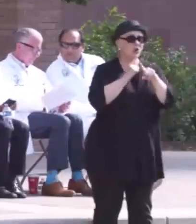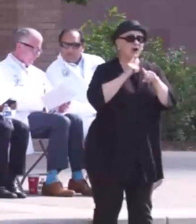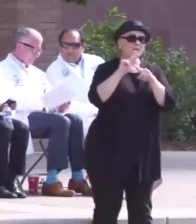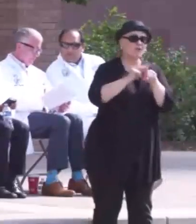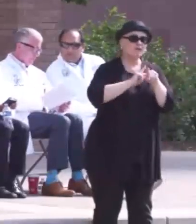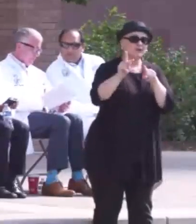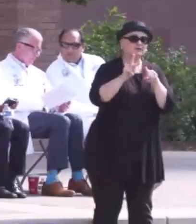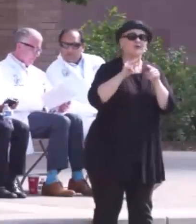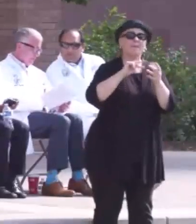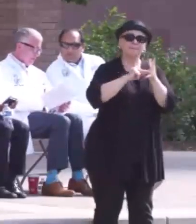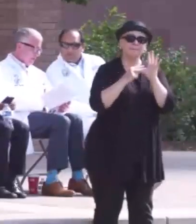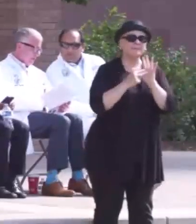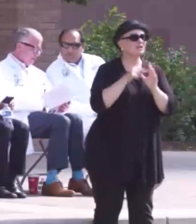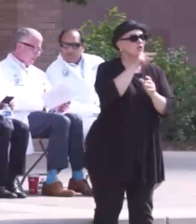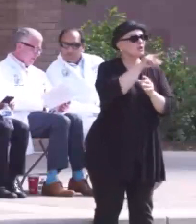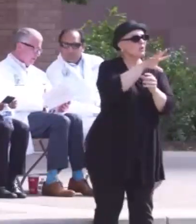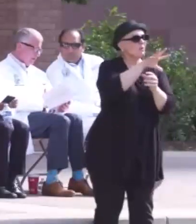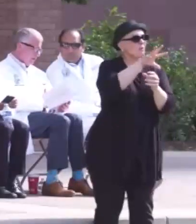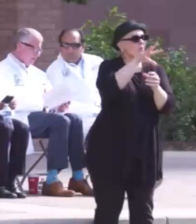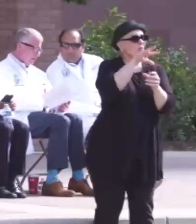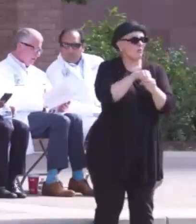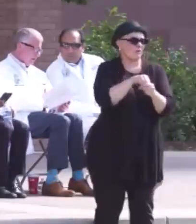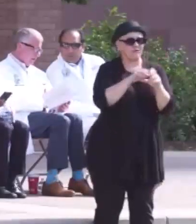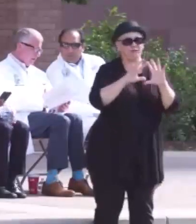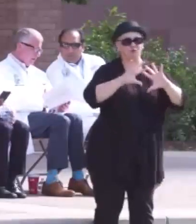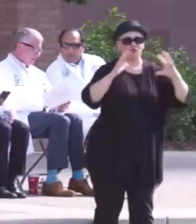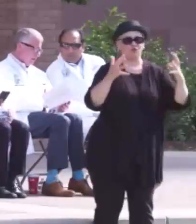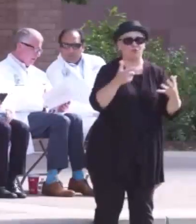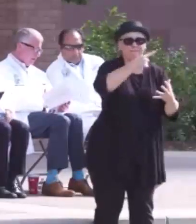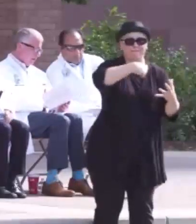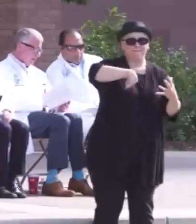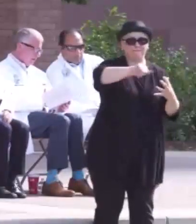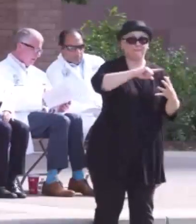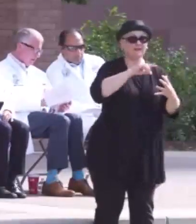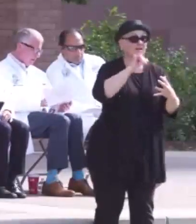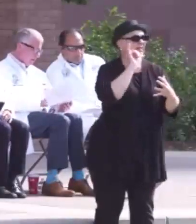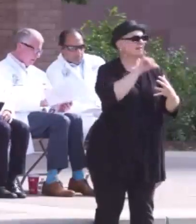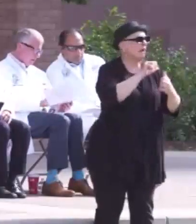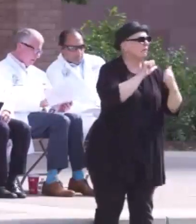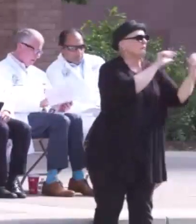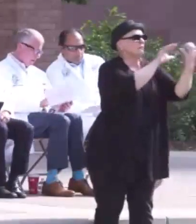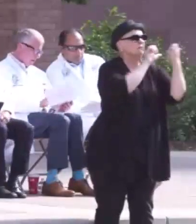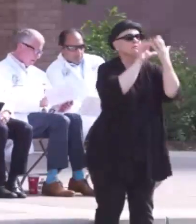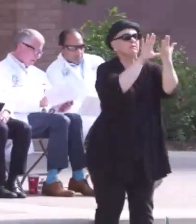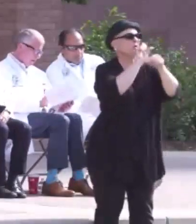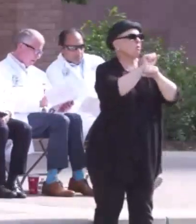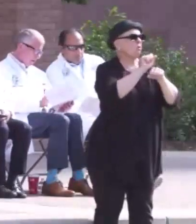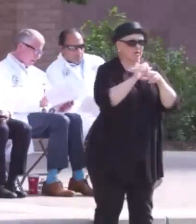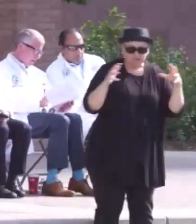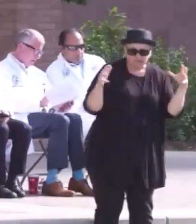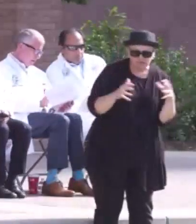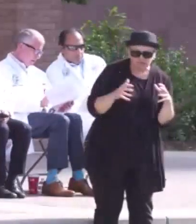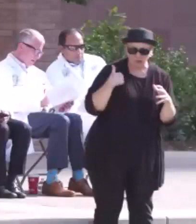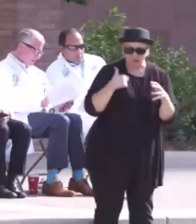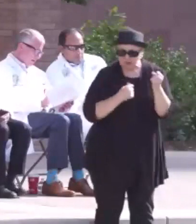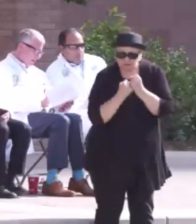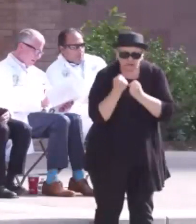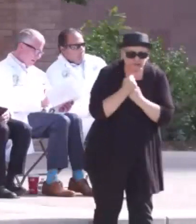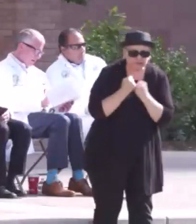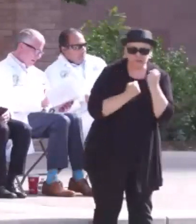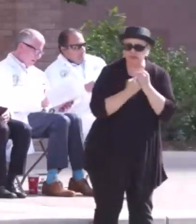part of a group, doing this challenging work together, trying to get better all the time, all of